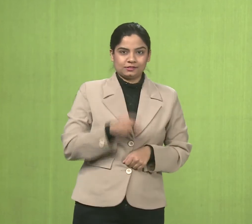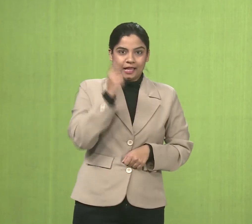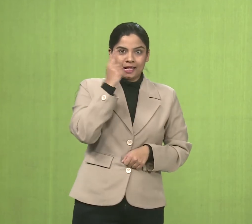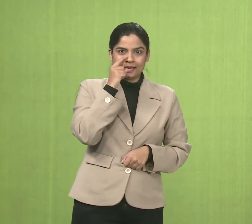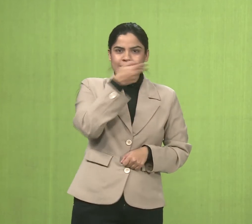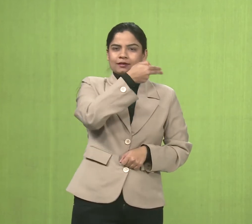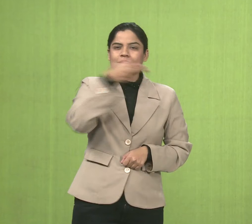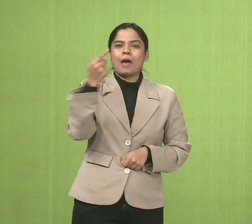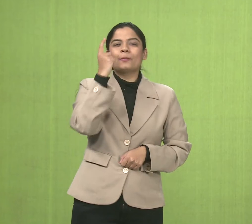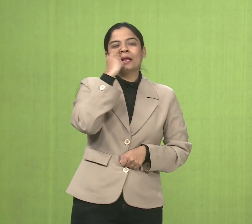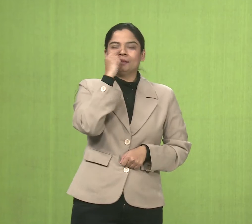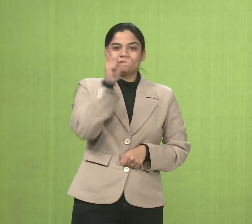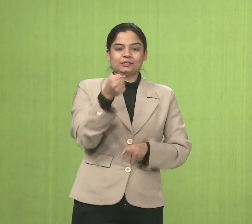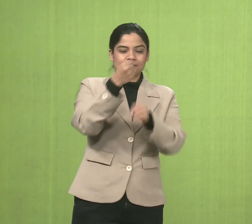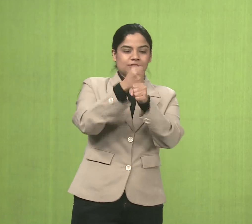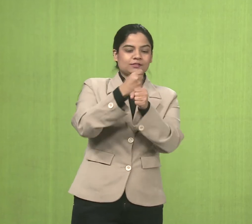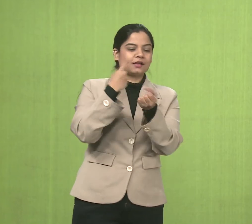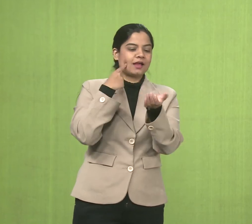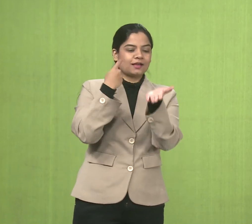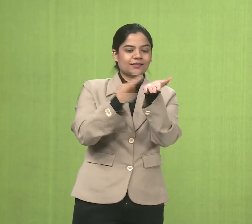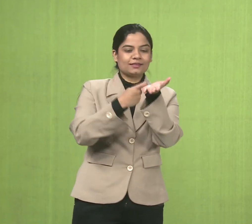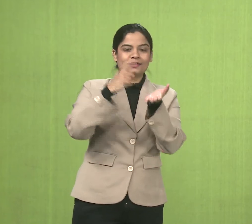are seen in this type. The girls,